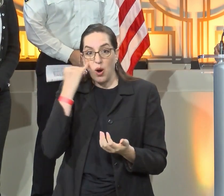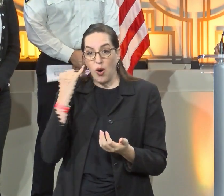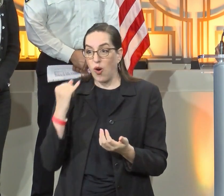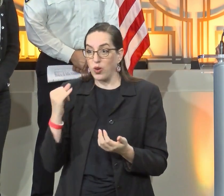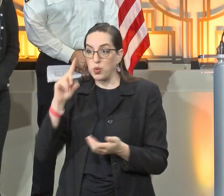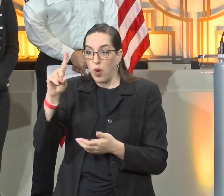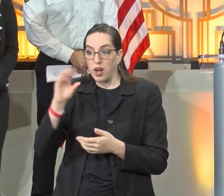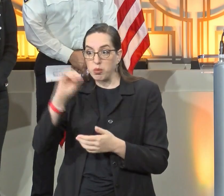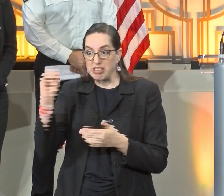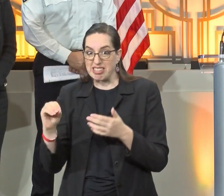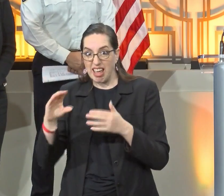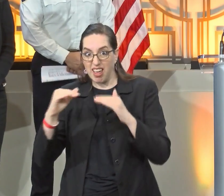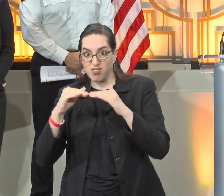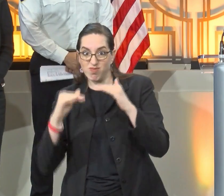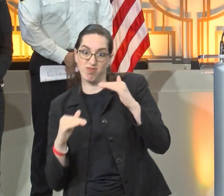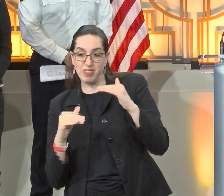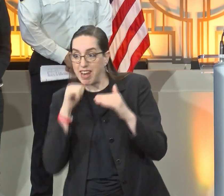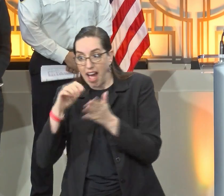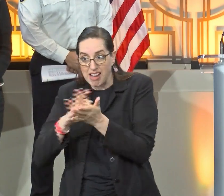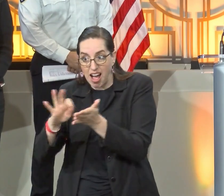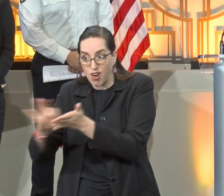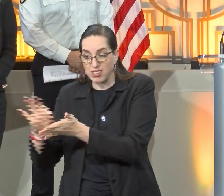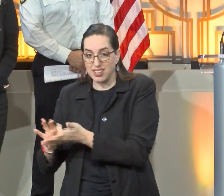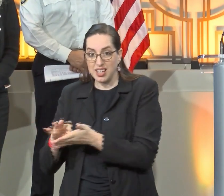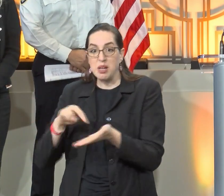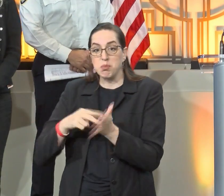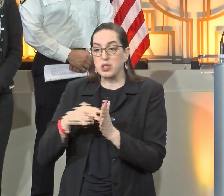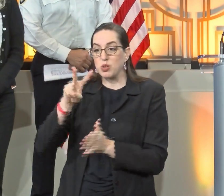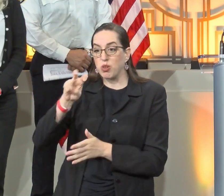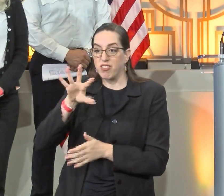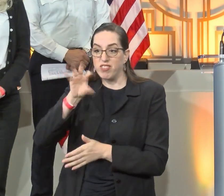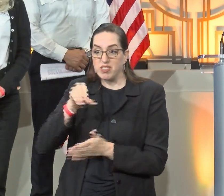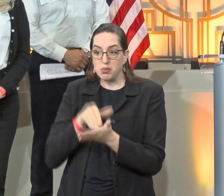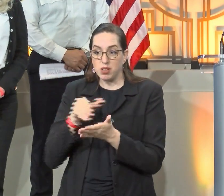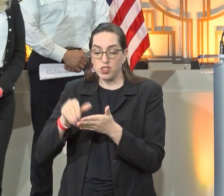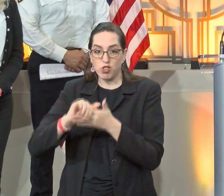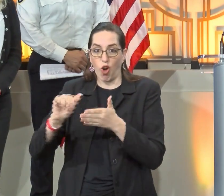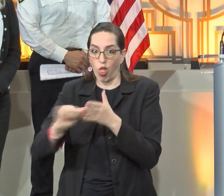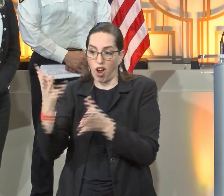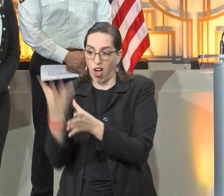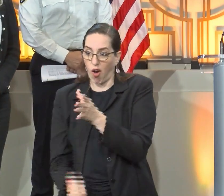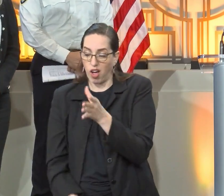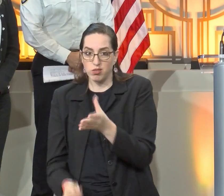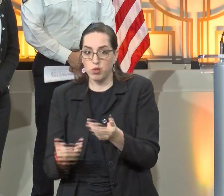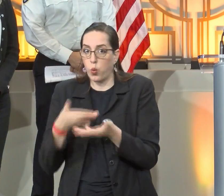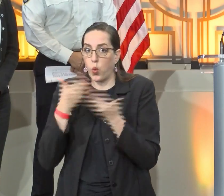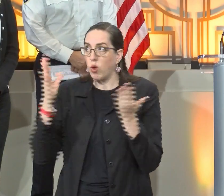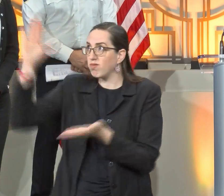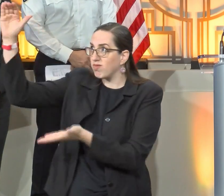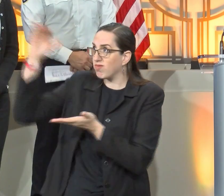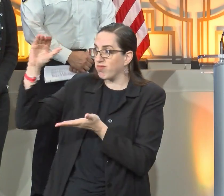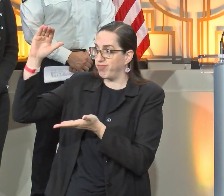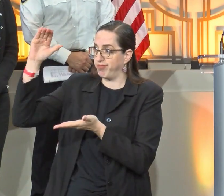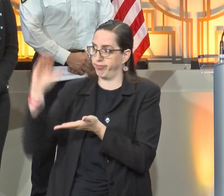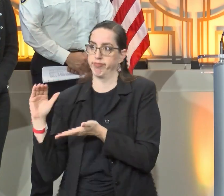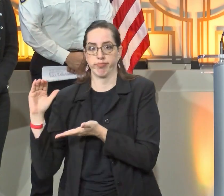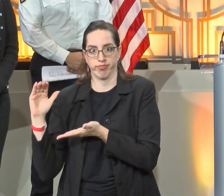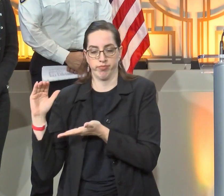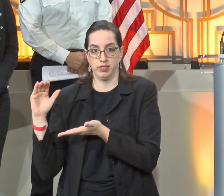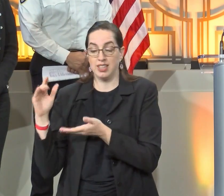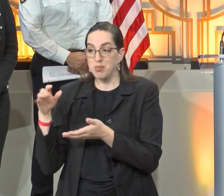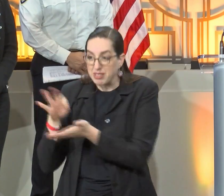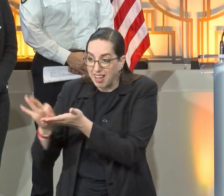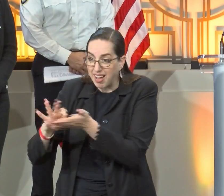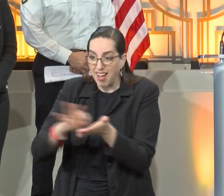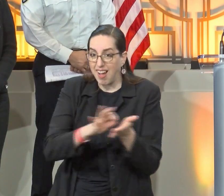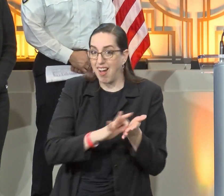undercount could cost the city of Houston $250 million in federal dollars for every 1%